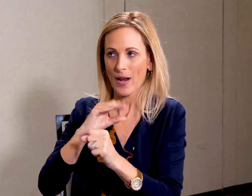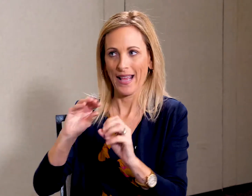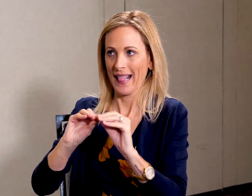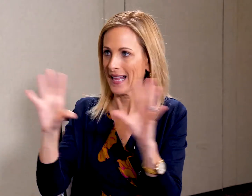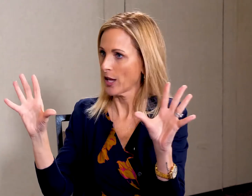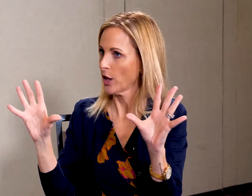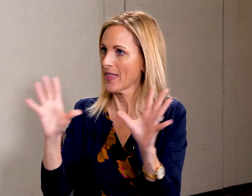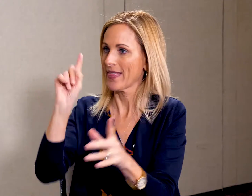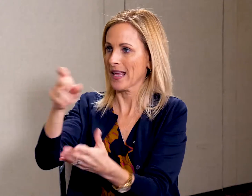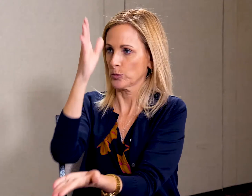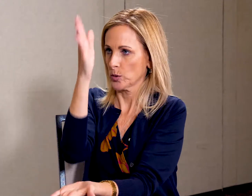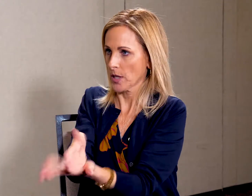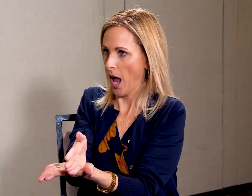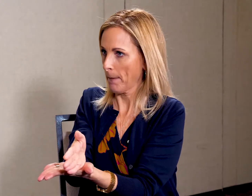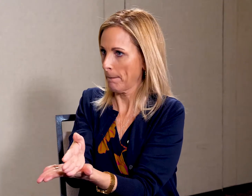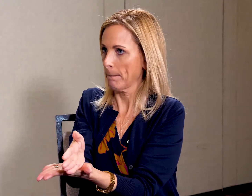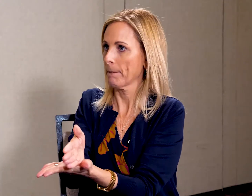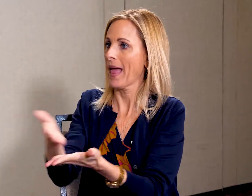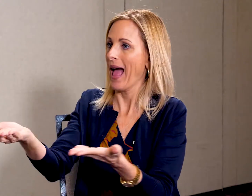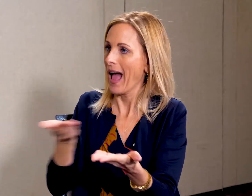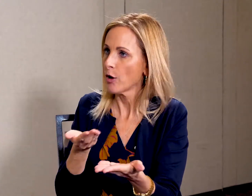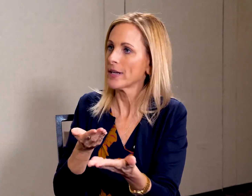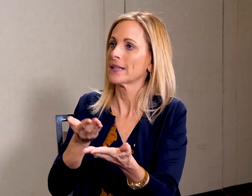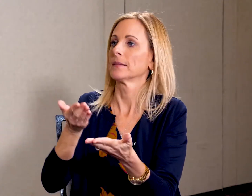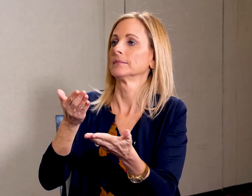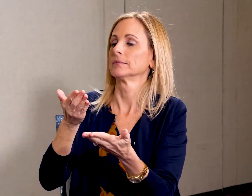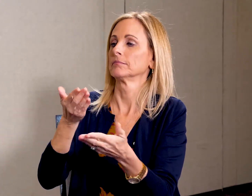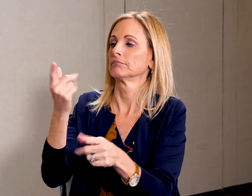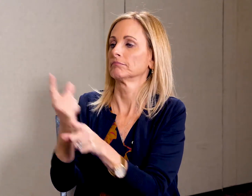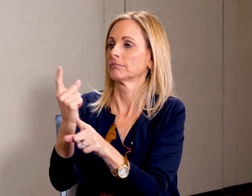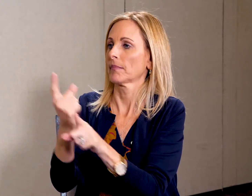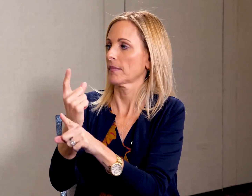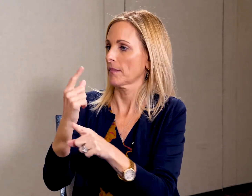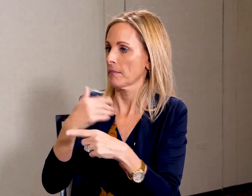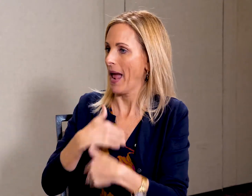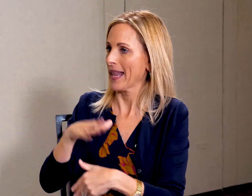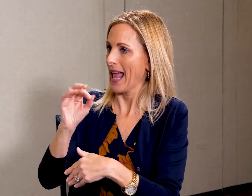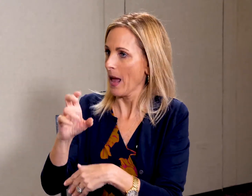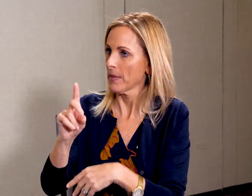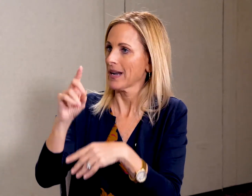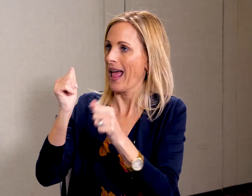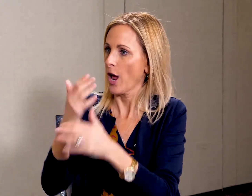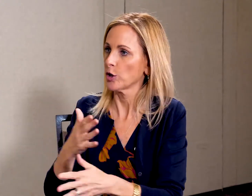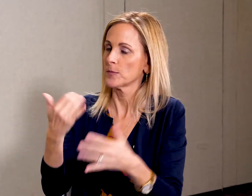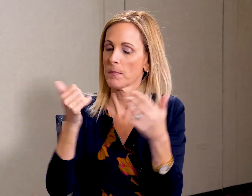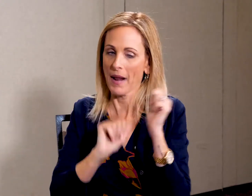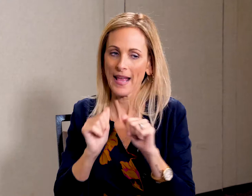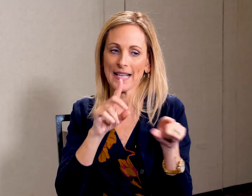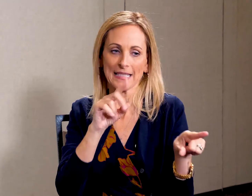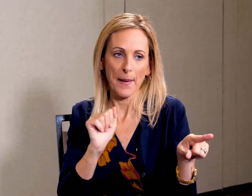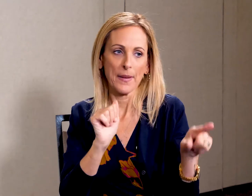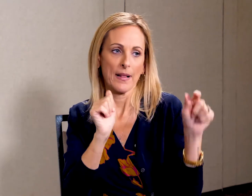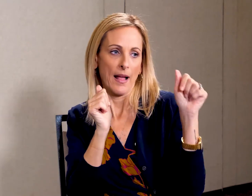group to speak clearly that this kind of hiring practice needs to stop, that you need to